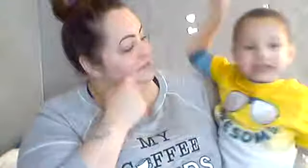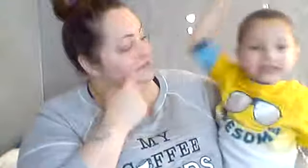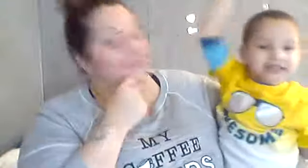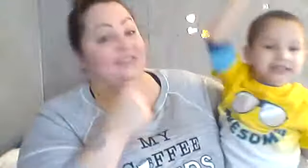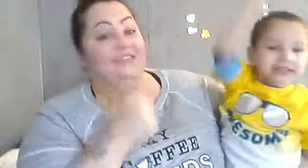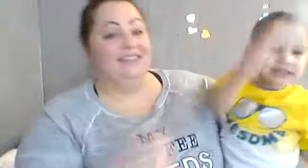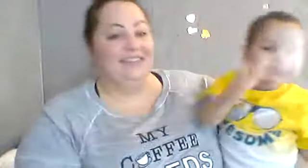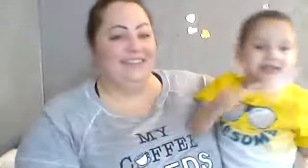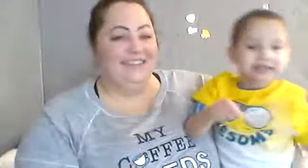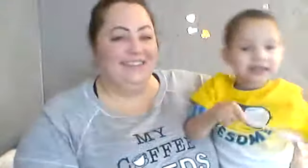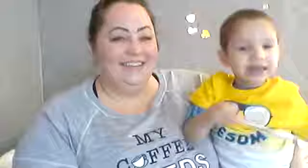Apples.